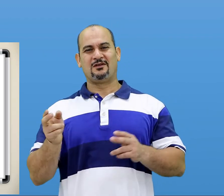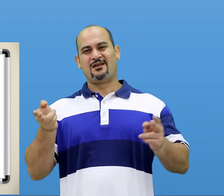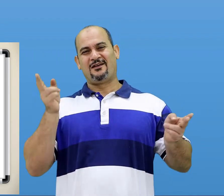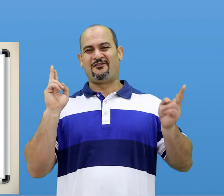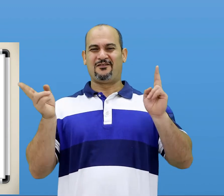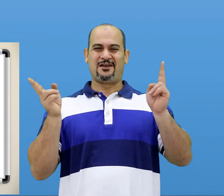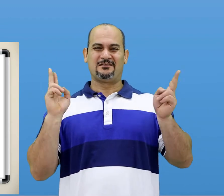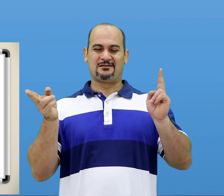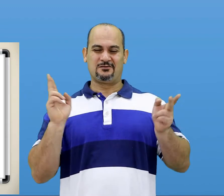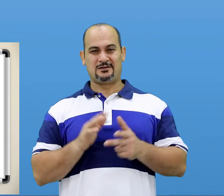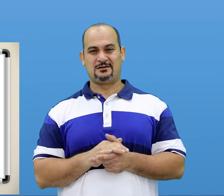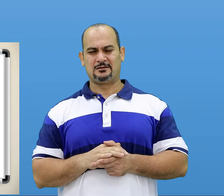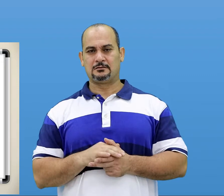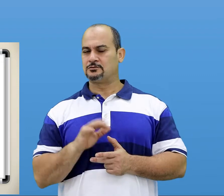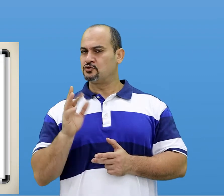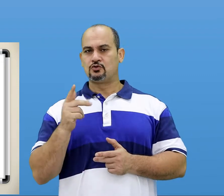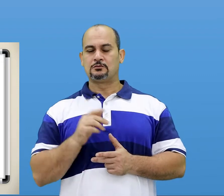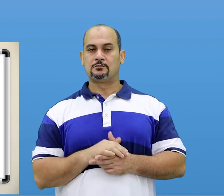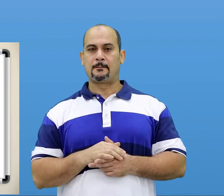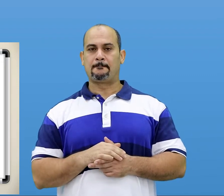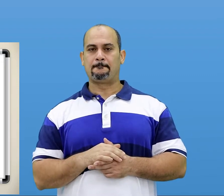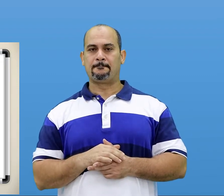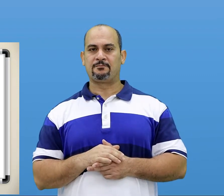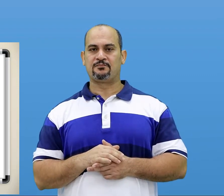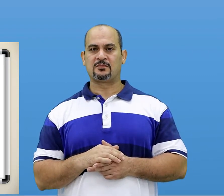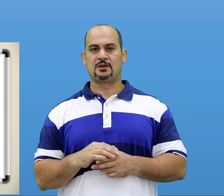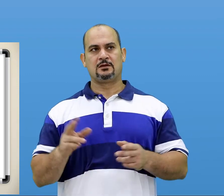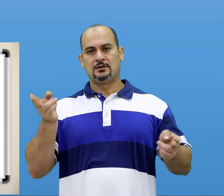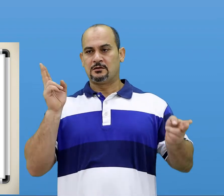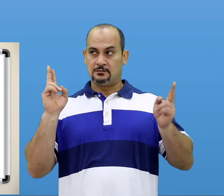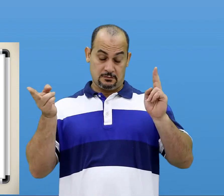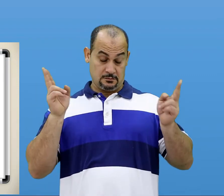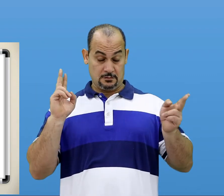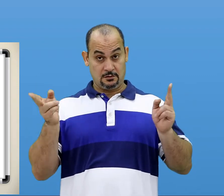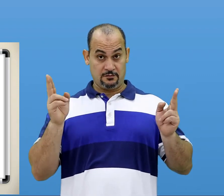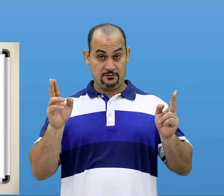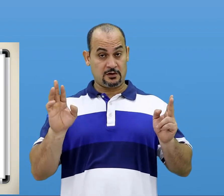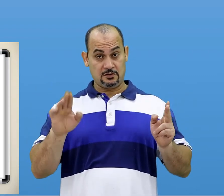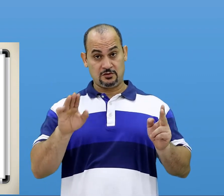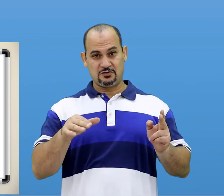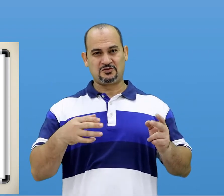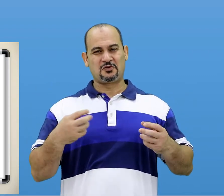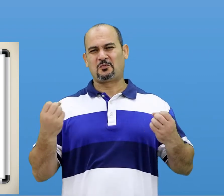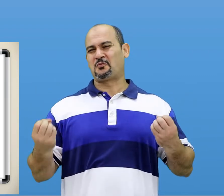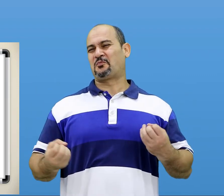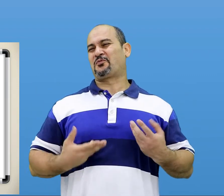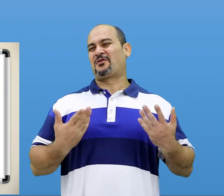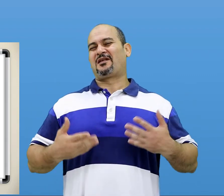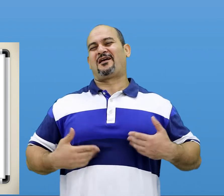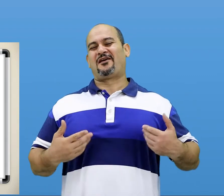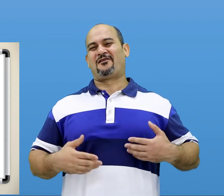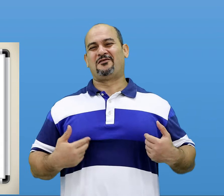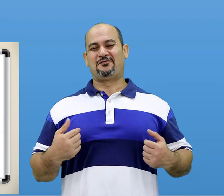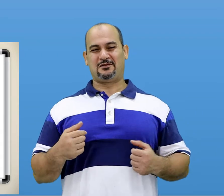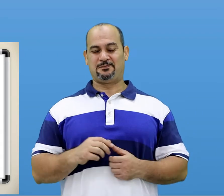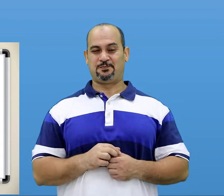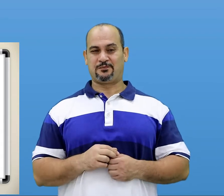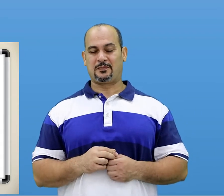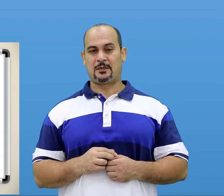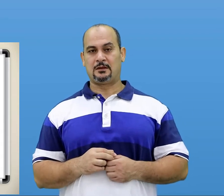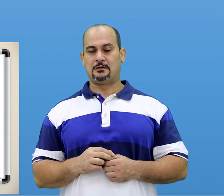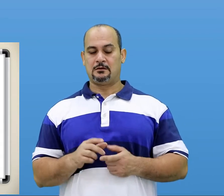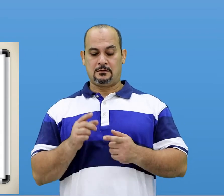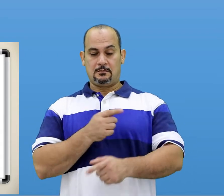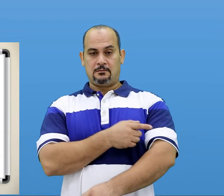festivity. The definition is the celebration of something in a bubbly and exuberant way.